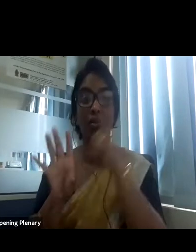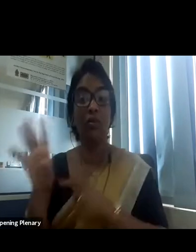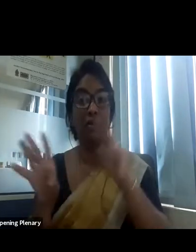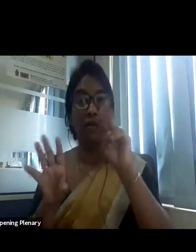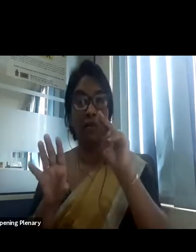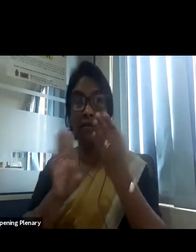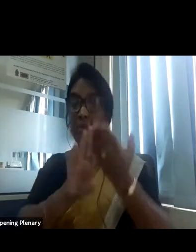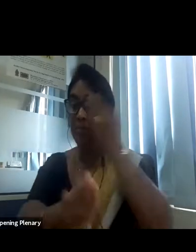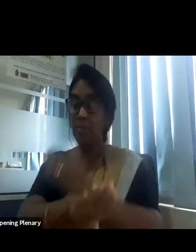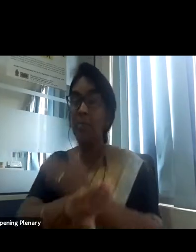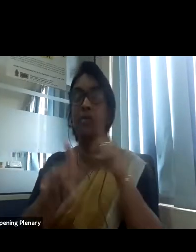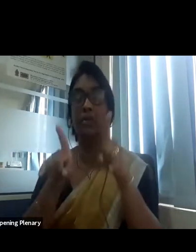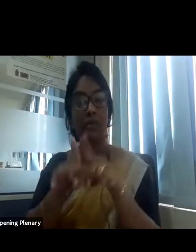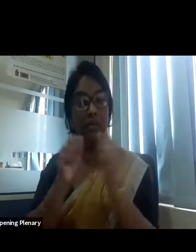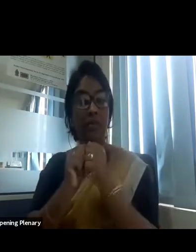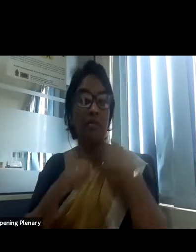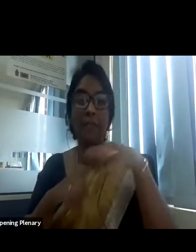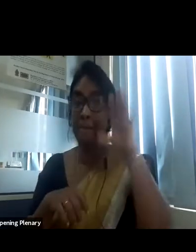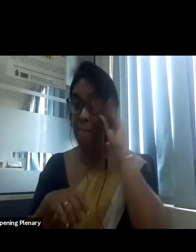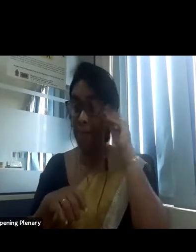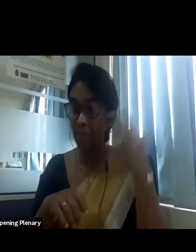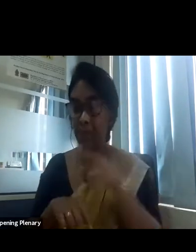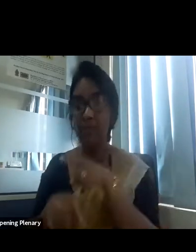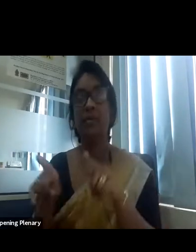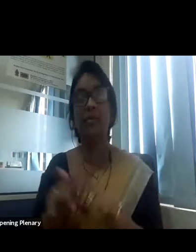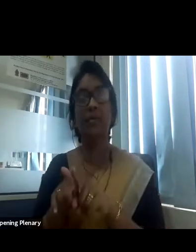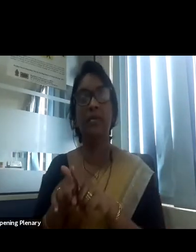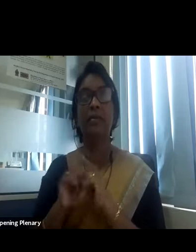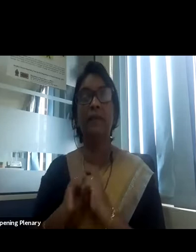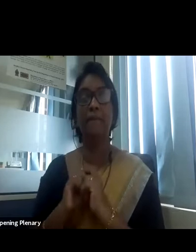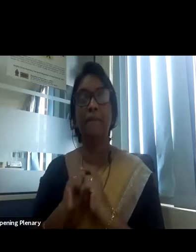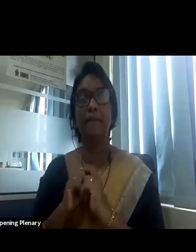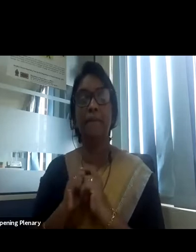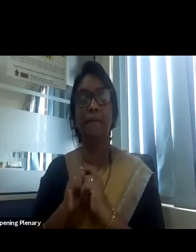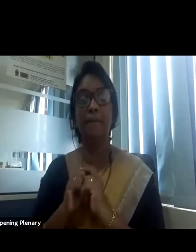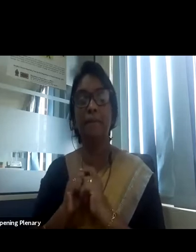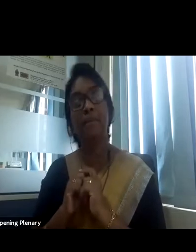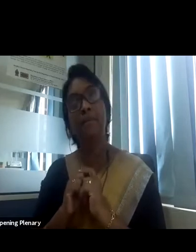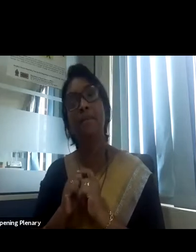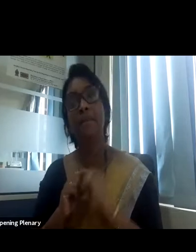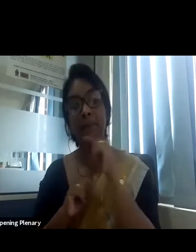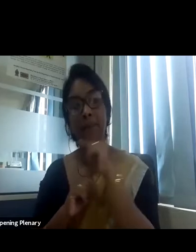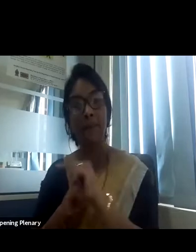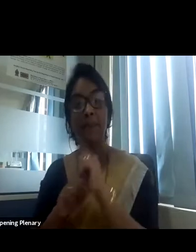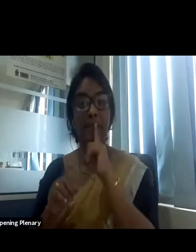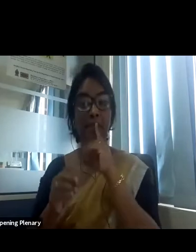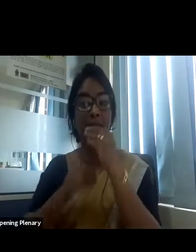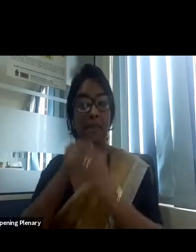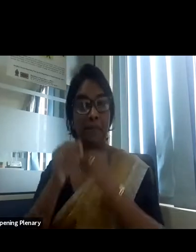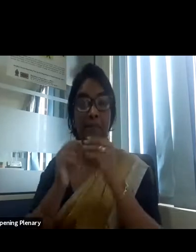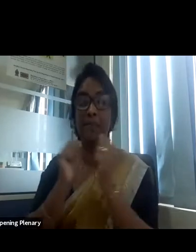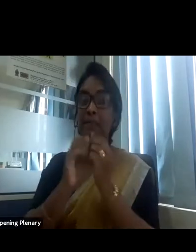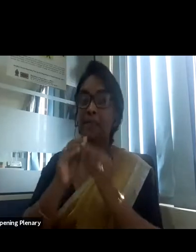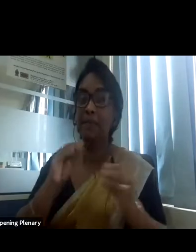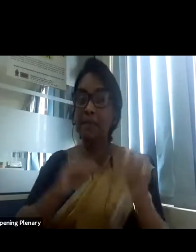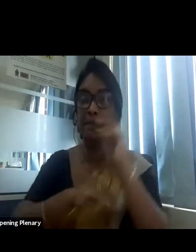and quick in integrating these principles into their business strategy and risk management processes, and